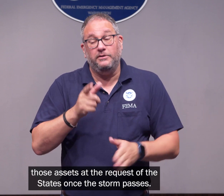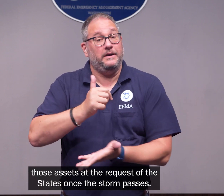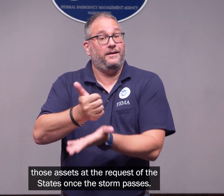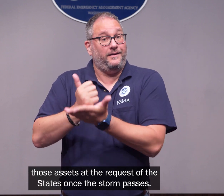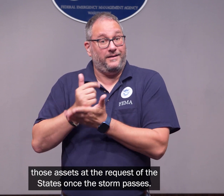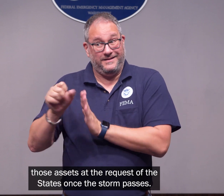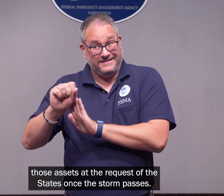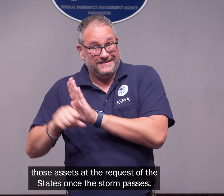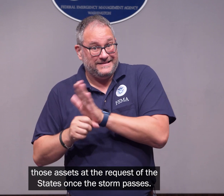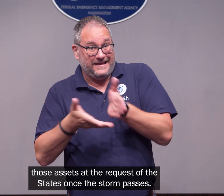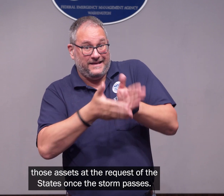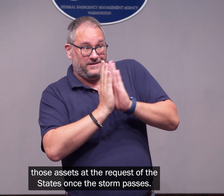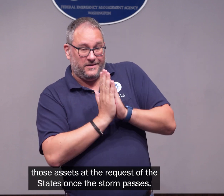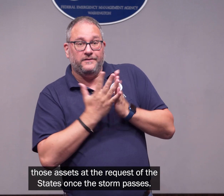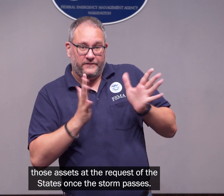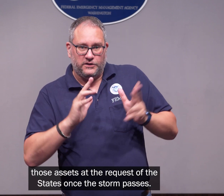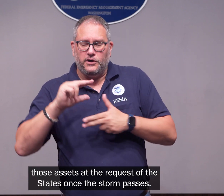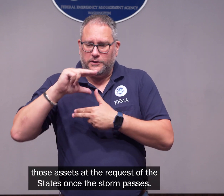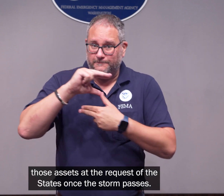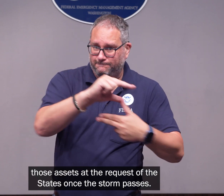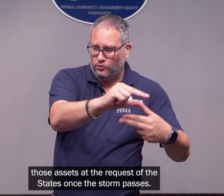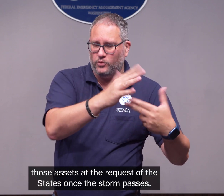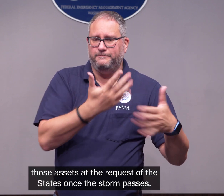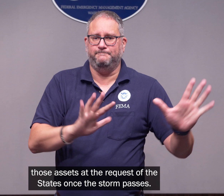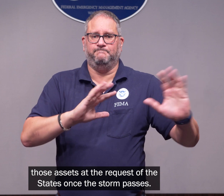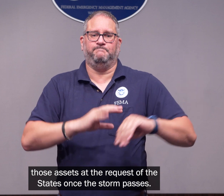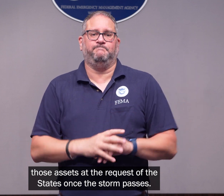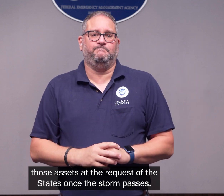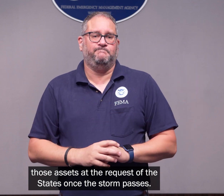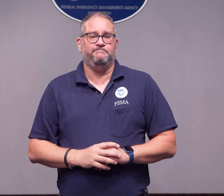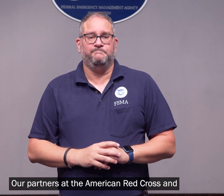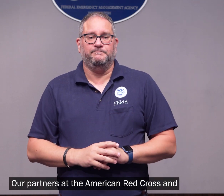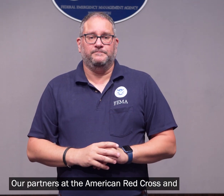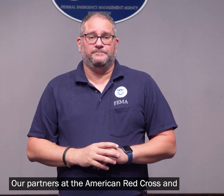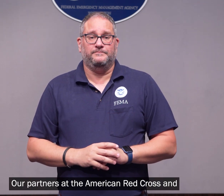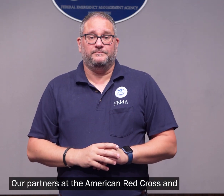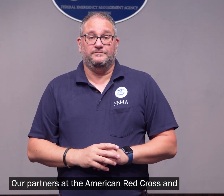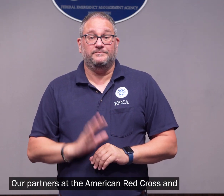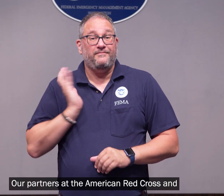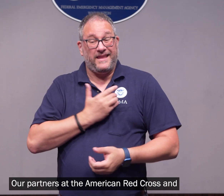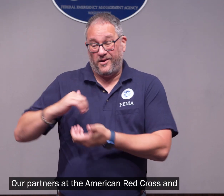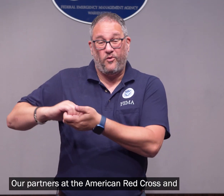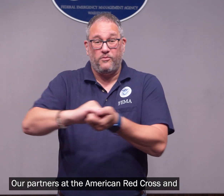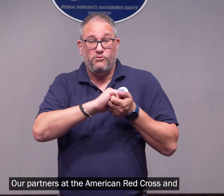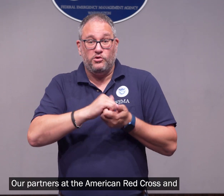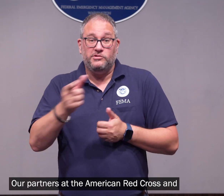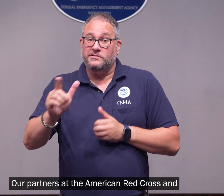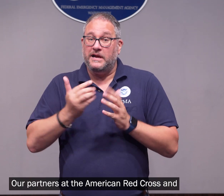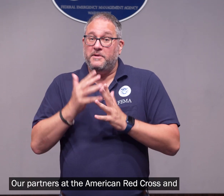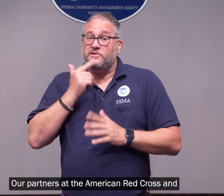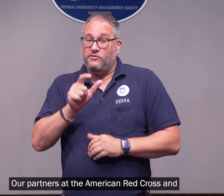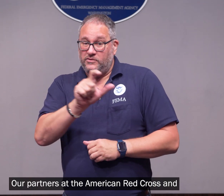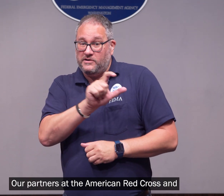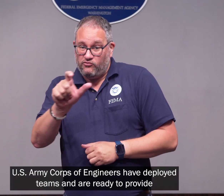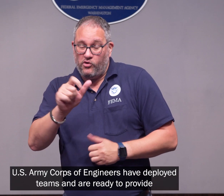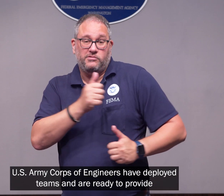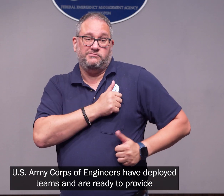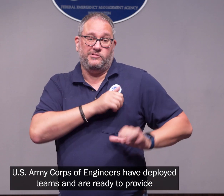assets at the request of the states once the storm passes. Our partners at the American Red Cross and U.S. Army Corps